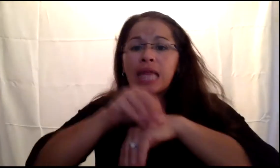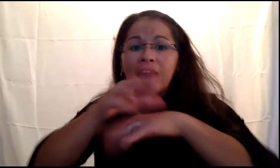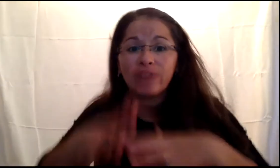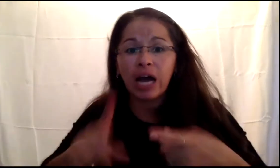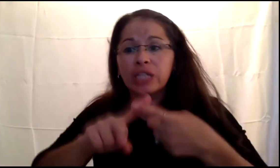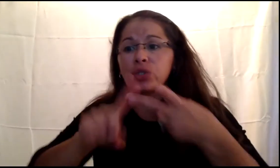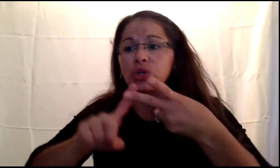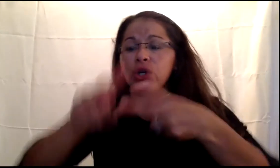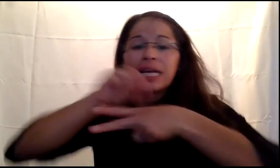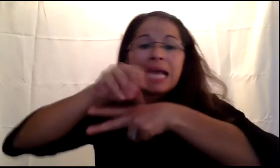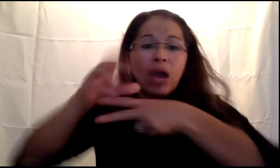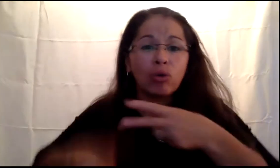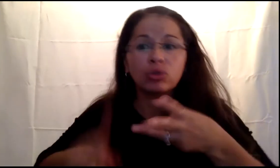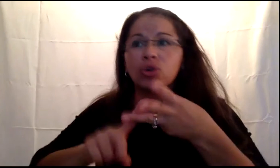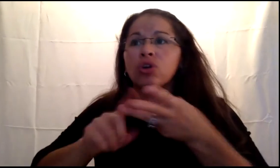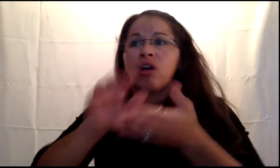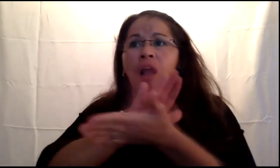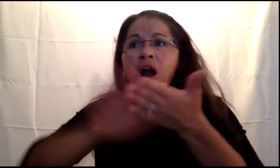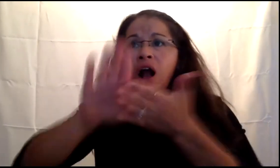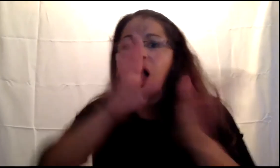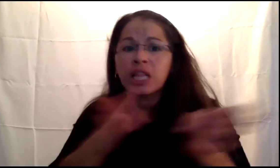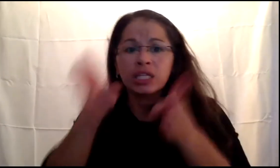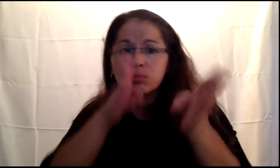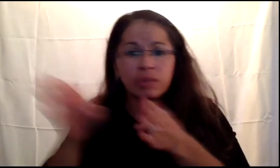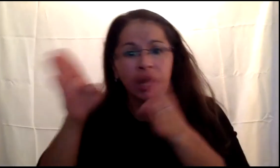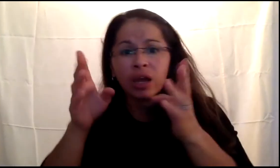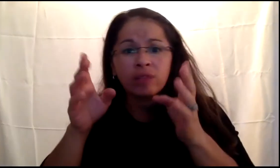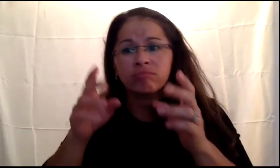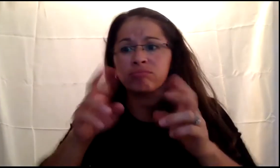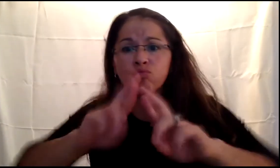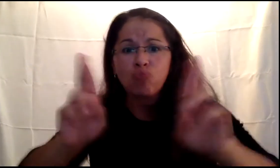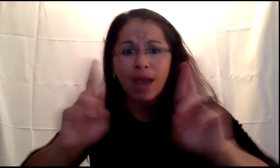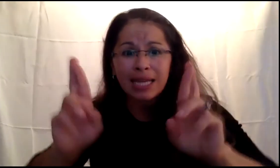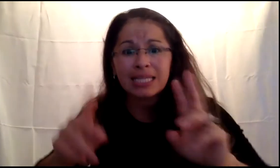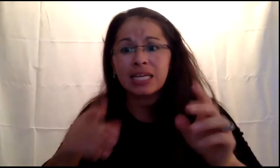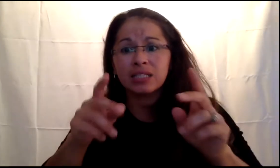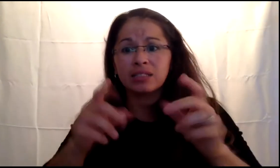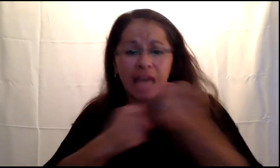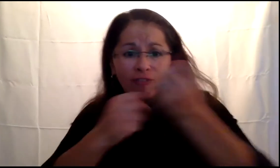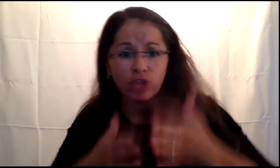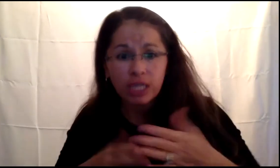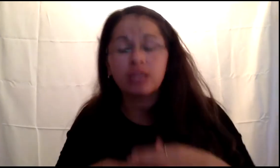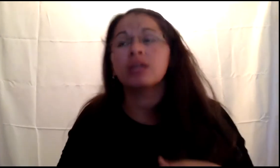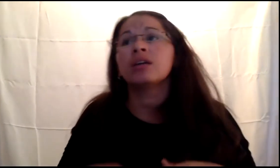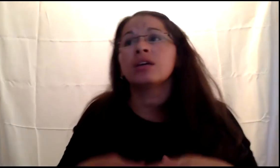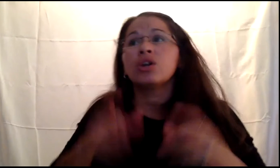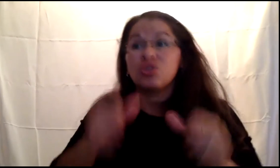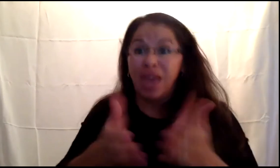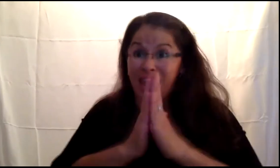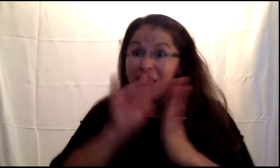whatever, might not necessarily always think about that. And I think too, as a student, if you can kind of say, hey, what about this? Or what does it take to